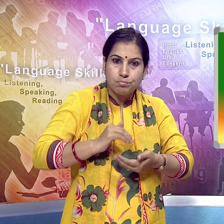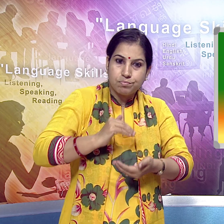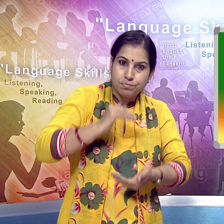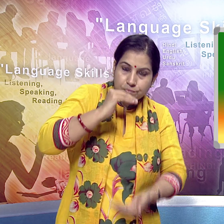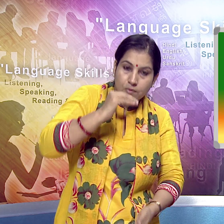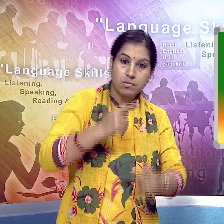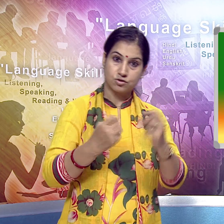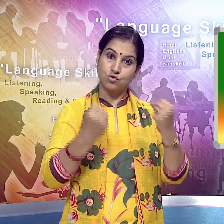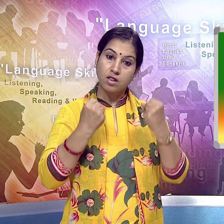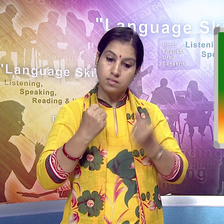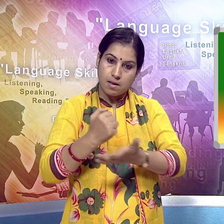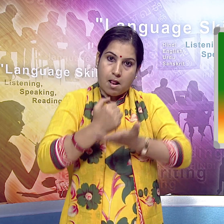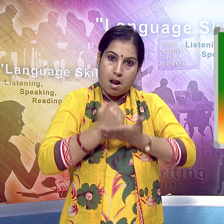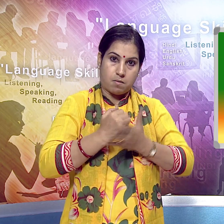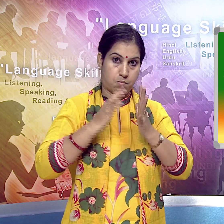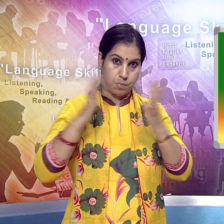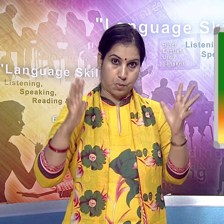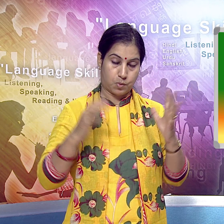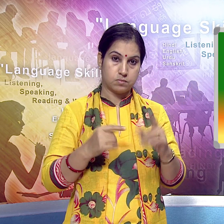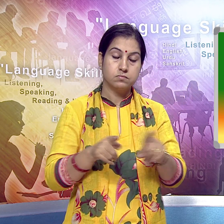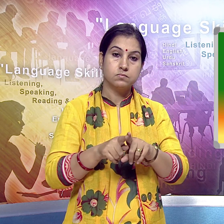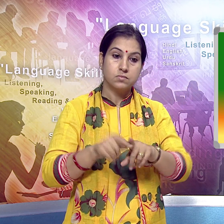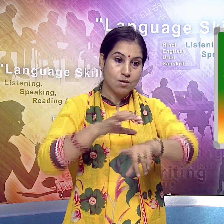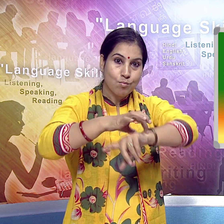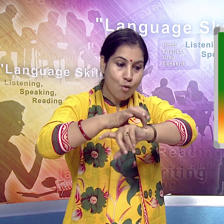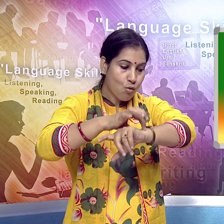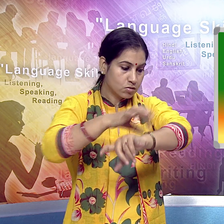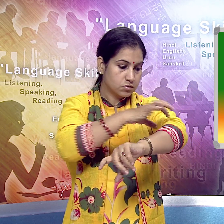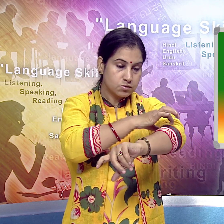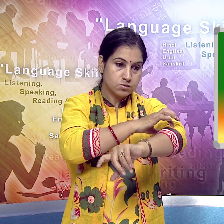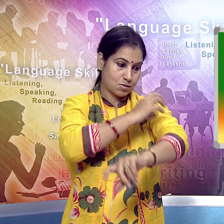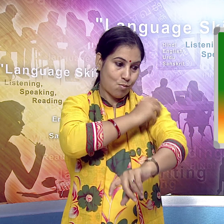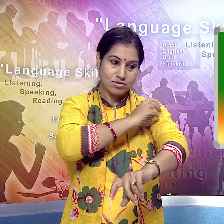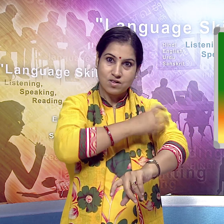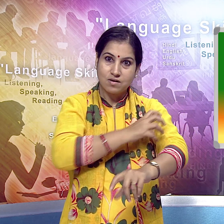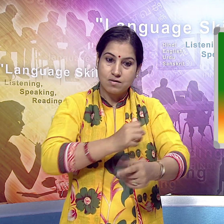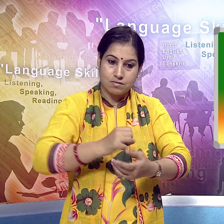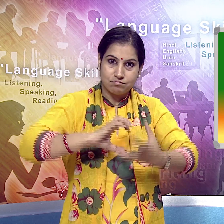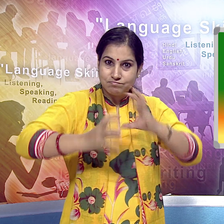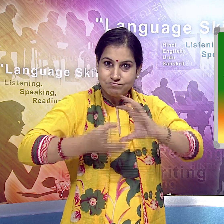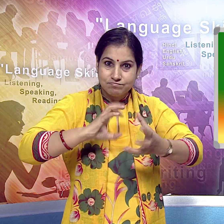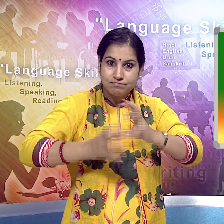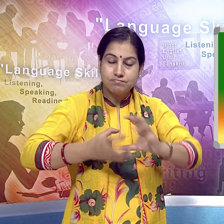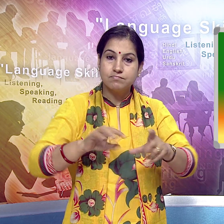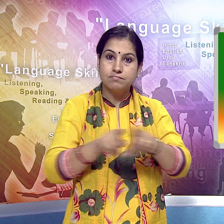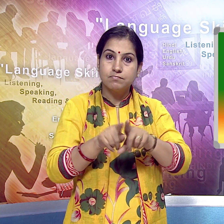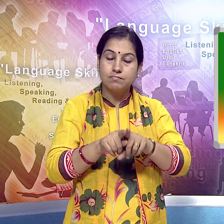strength, to give the bones muscular contraction, blood